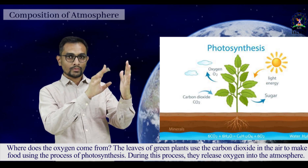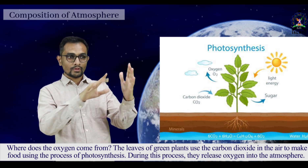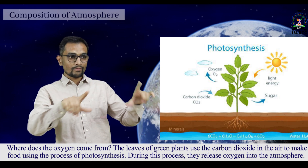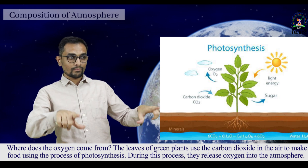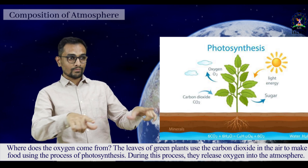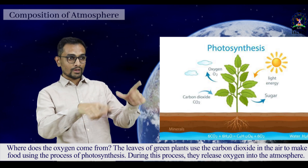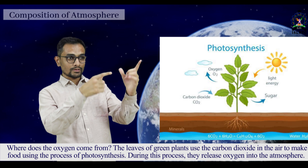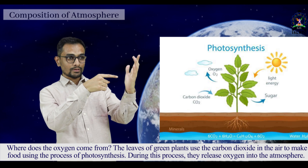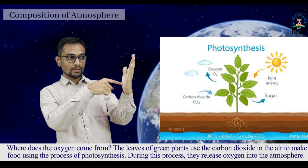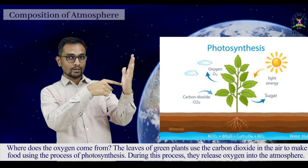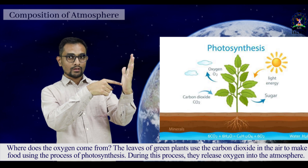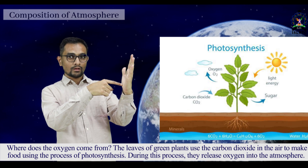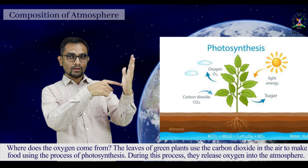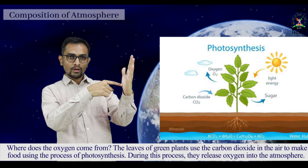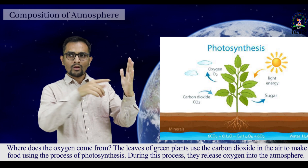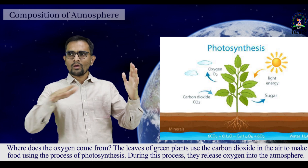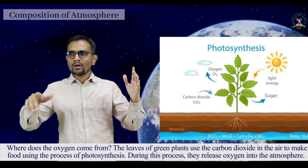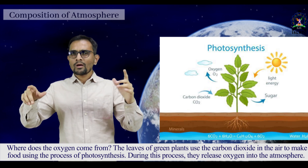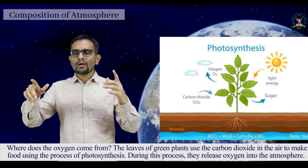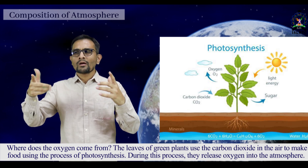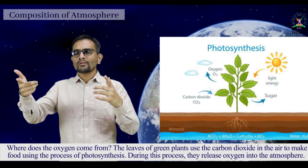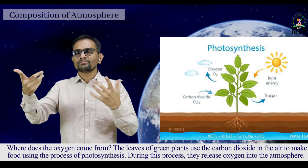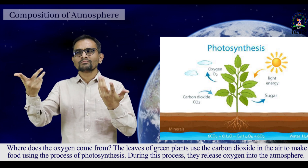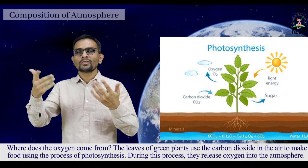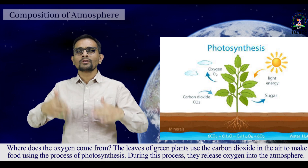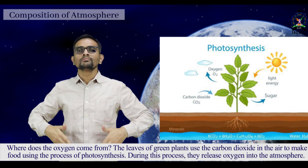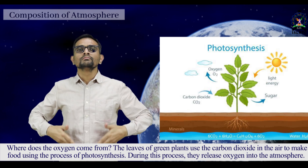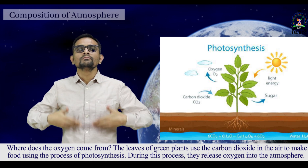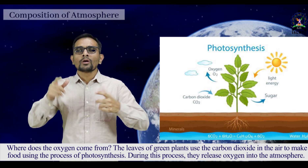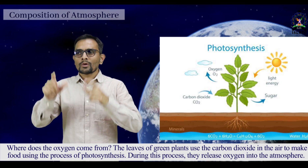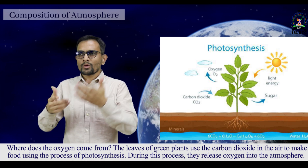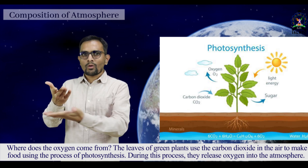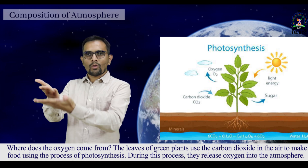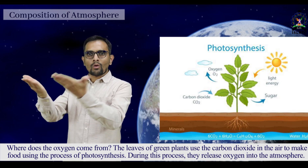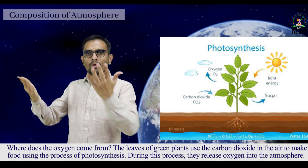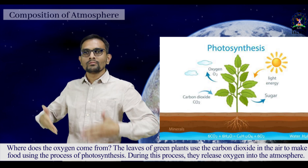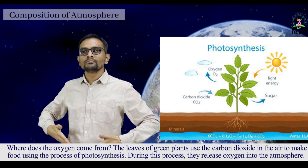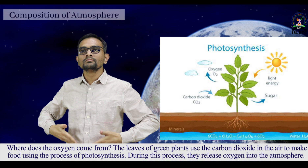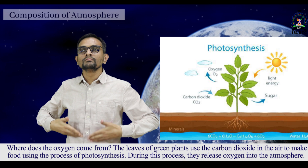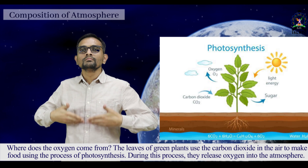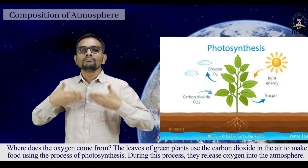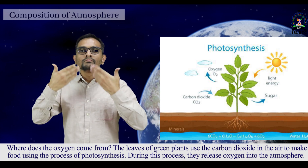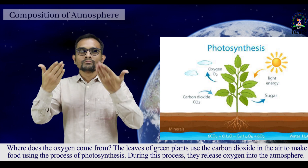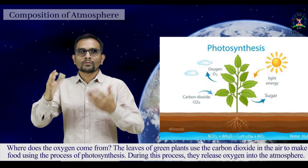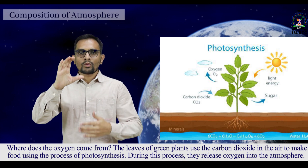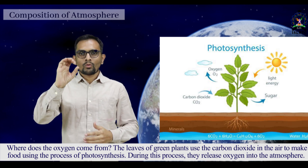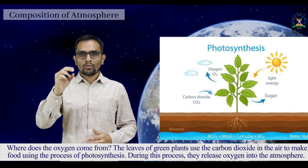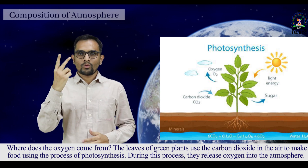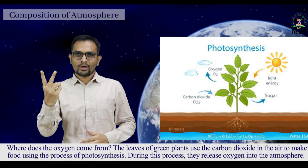dioxide in the air to make food using the process of photosynthesis. During this